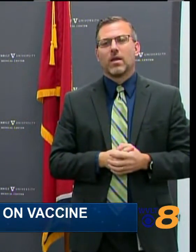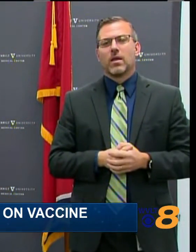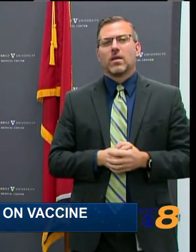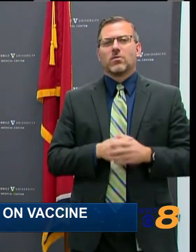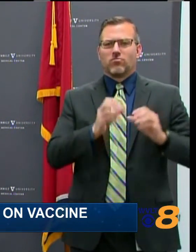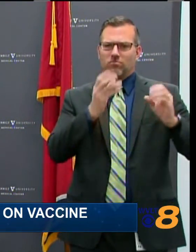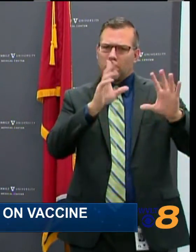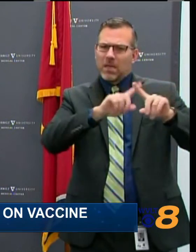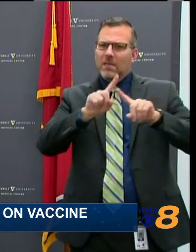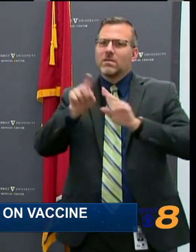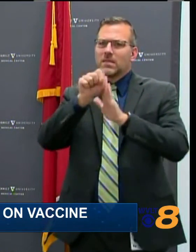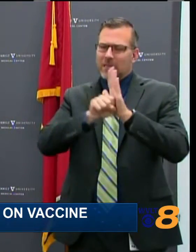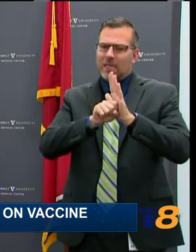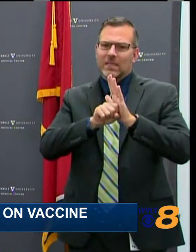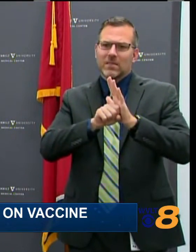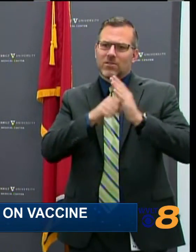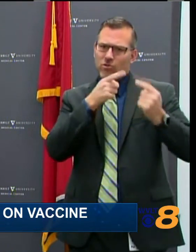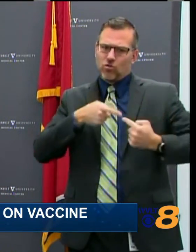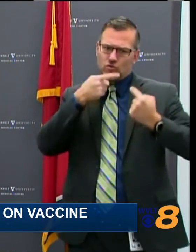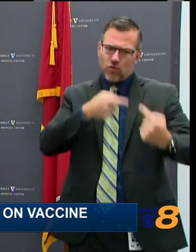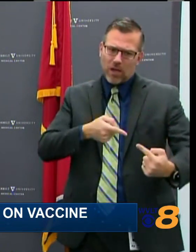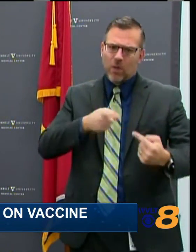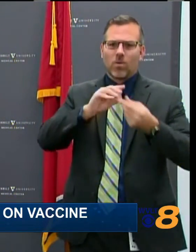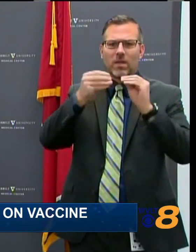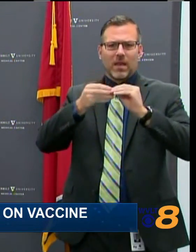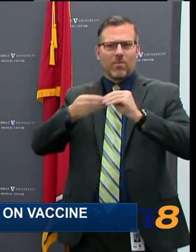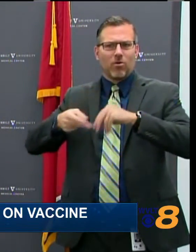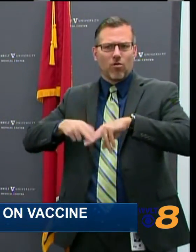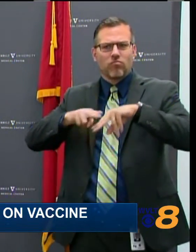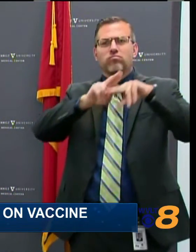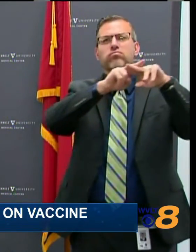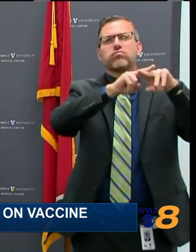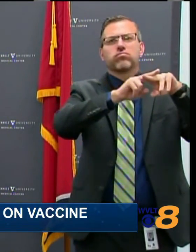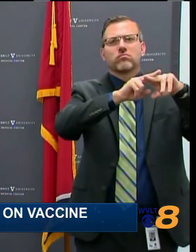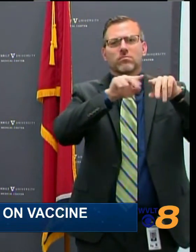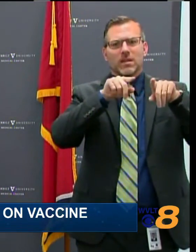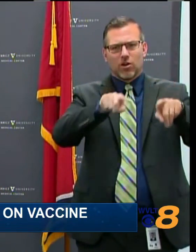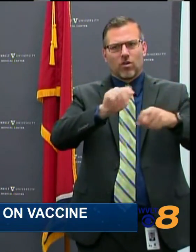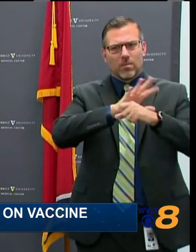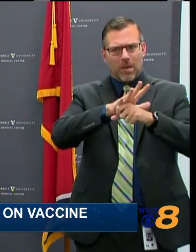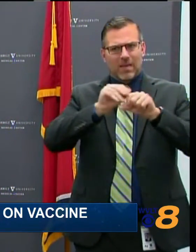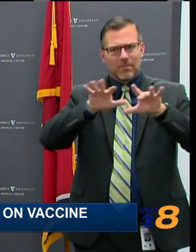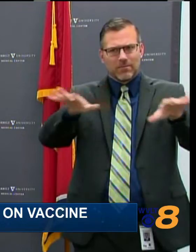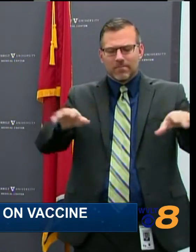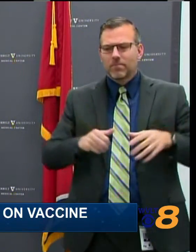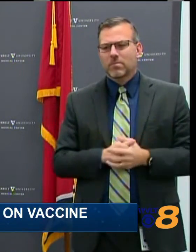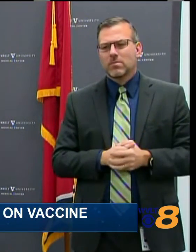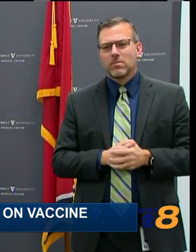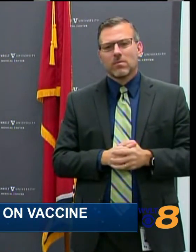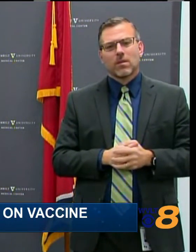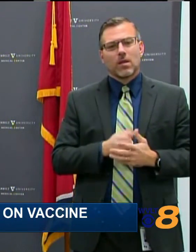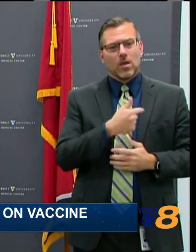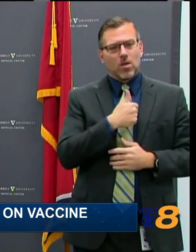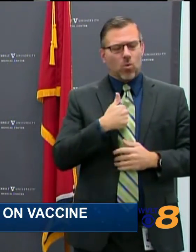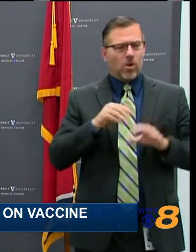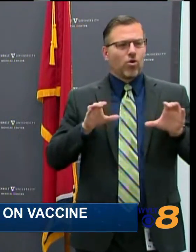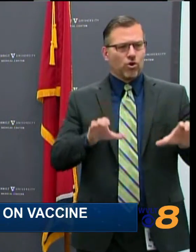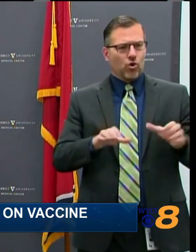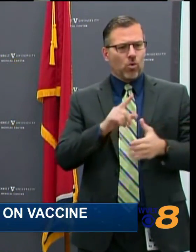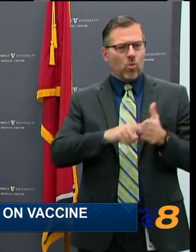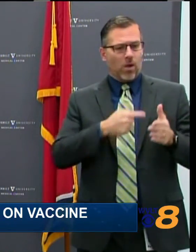Multiple states struggling with rising cases at various times in the pandemic. What we can say is that we are doing what